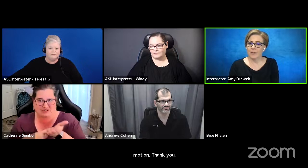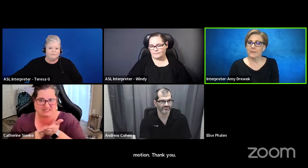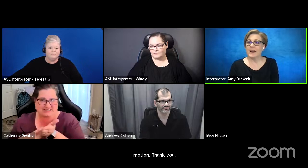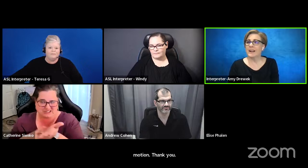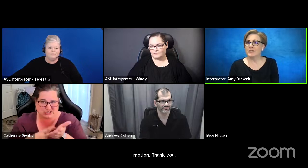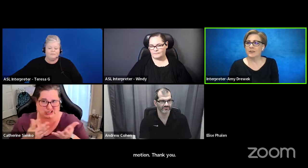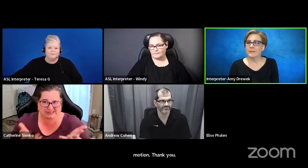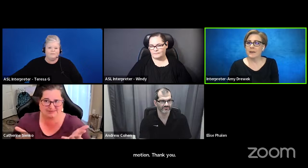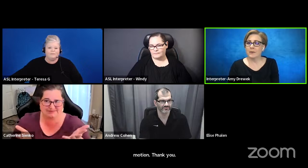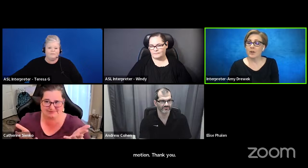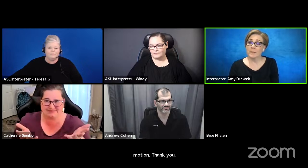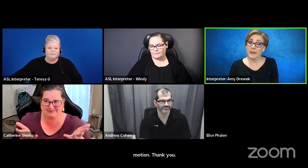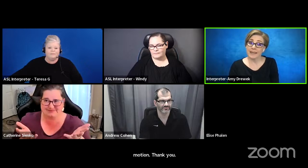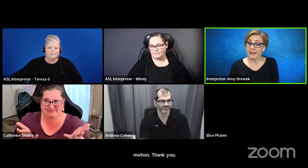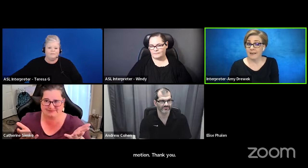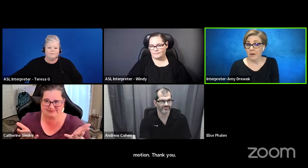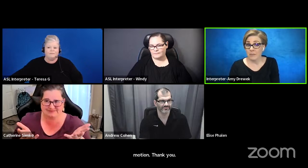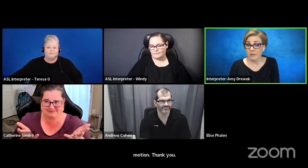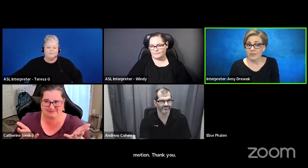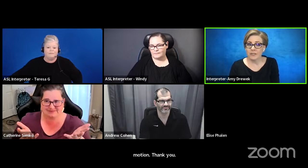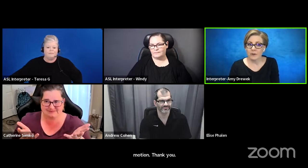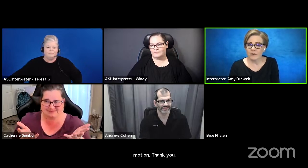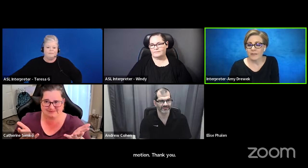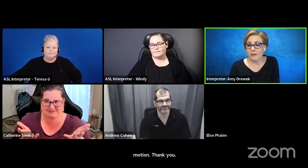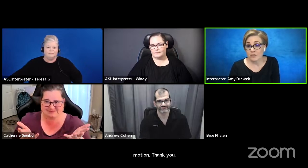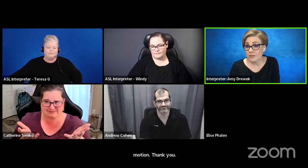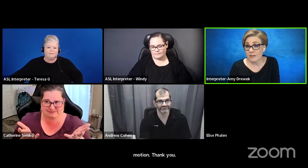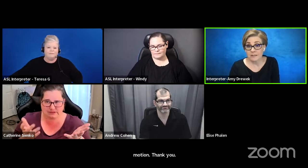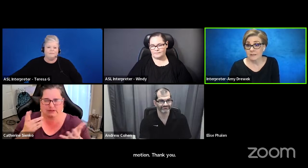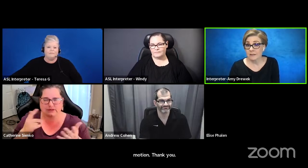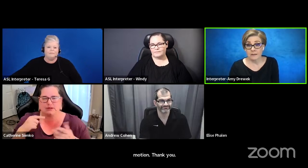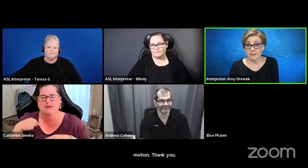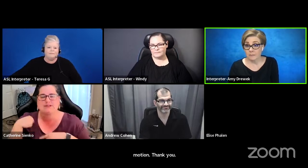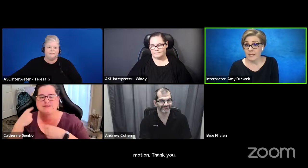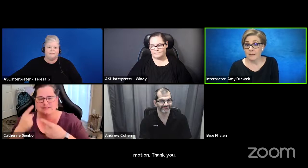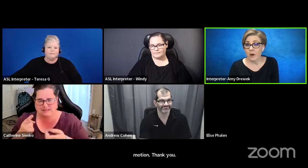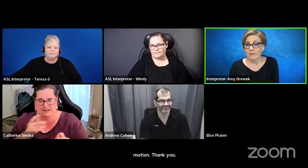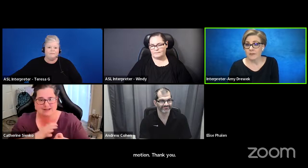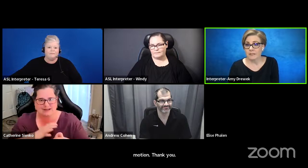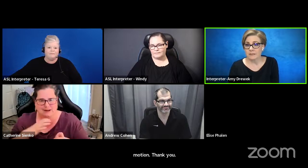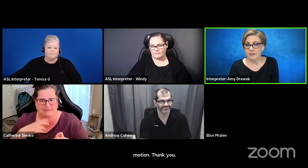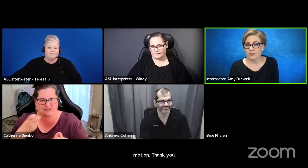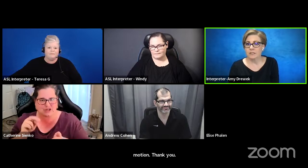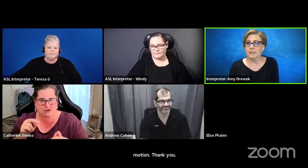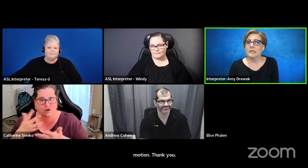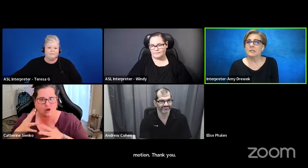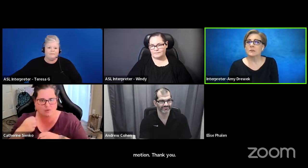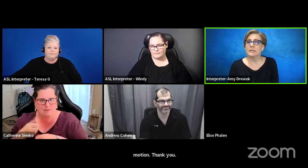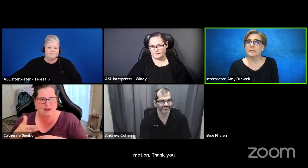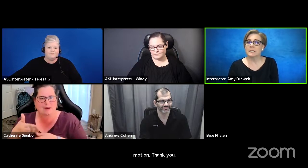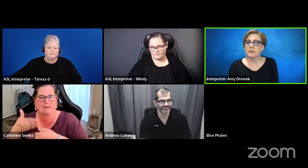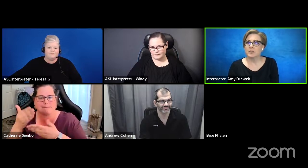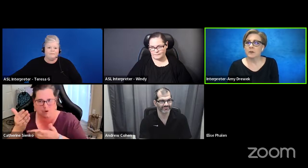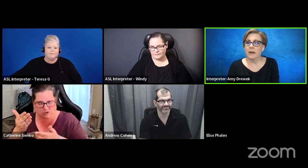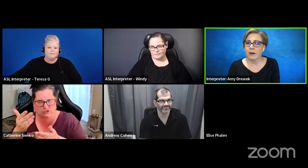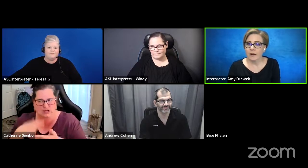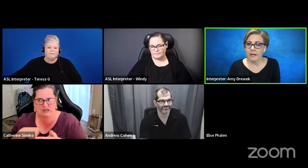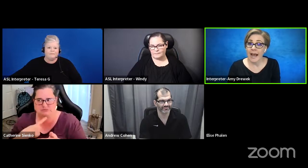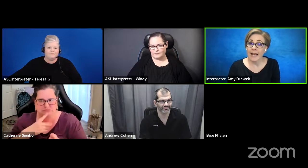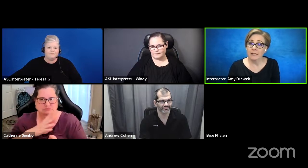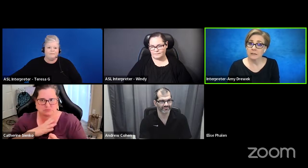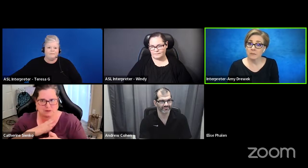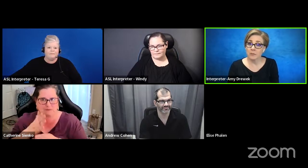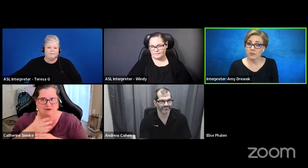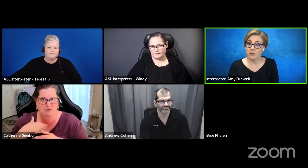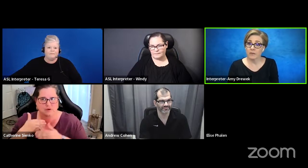is we're not sure if people are making a motion or if they're just being part of the discussion. So since